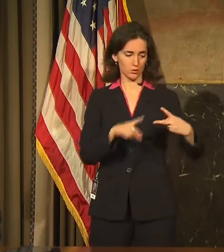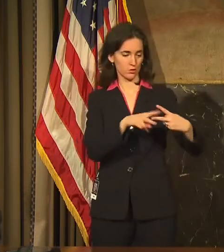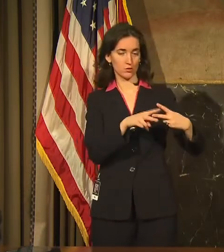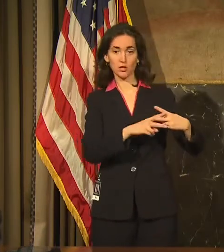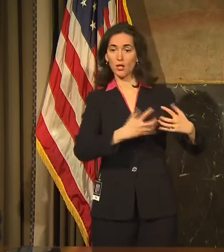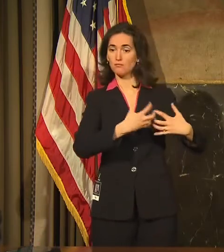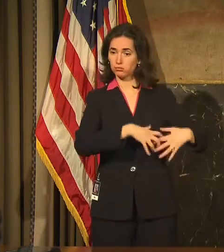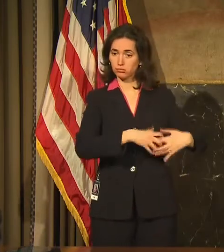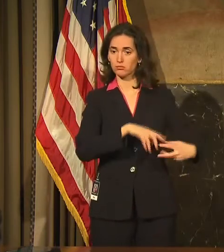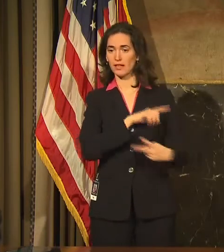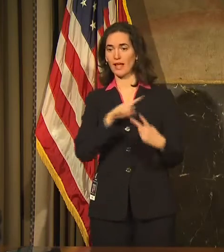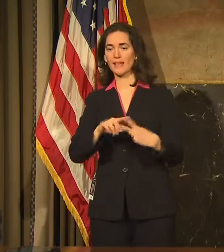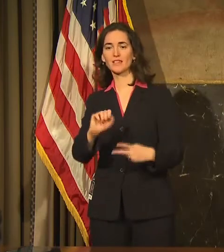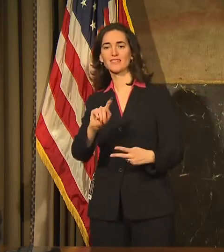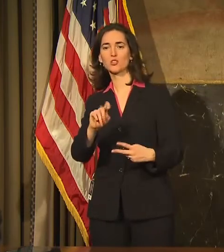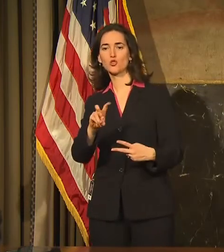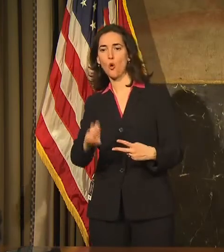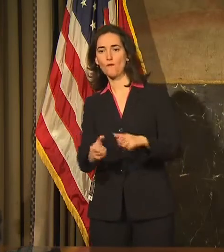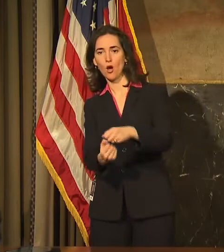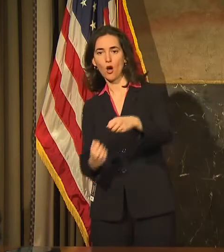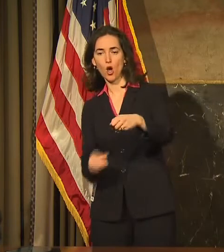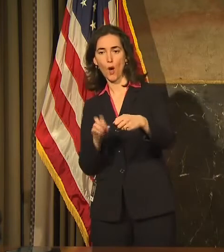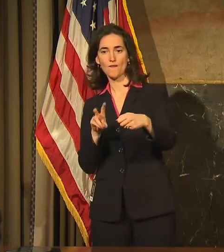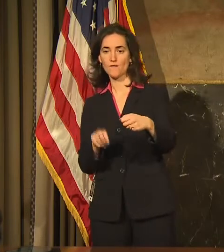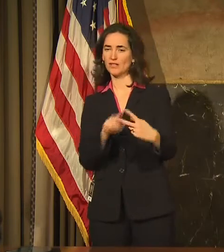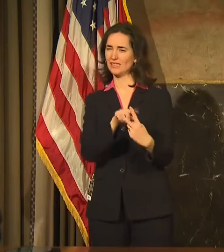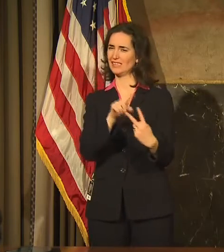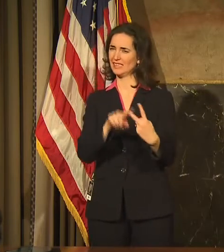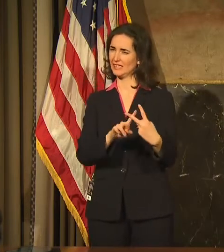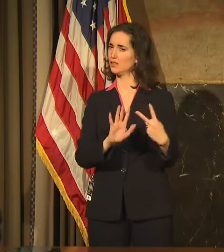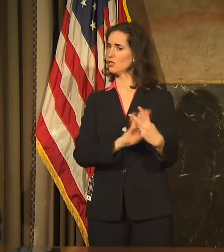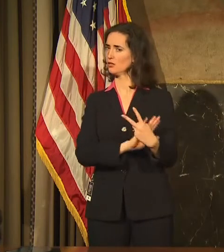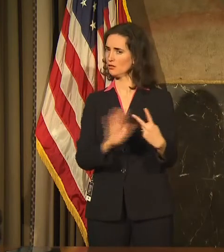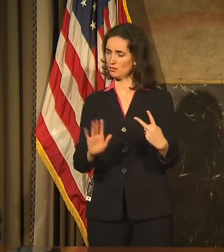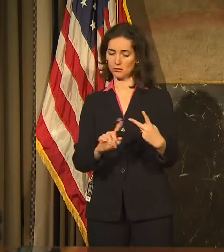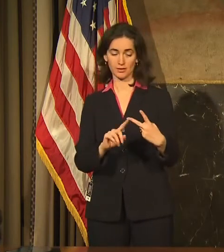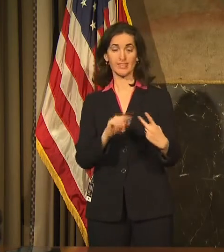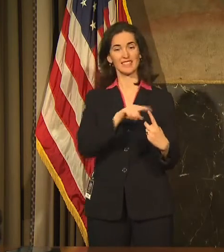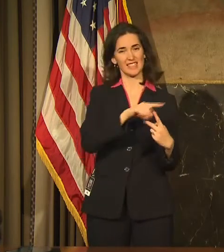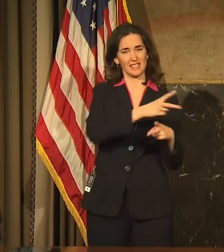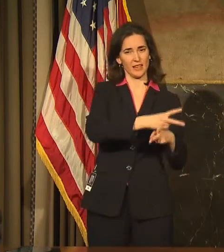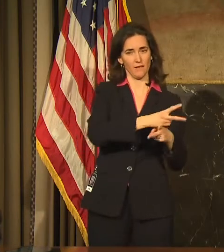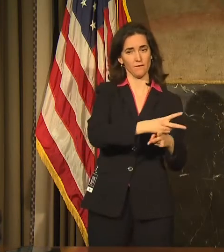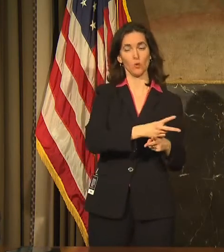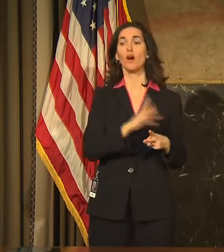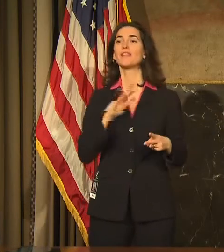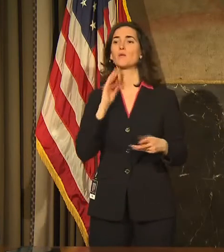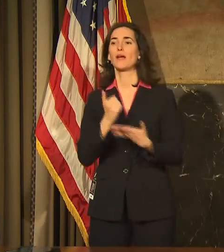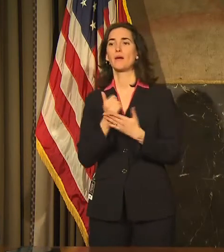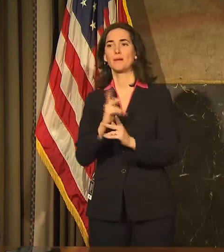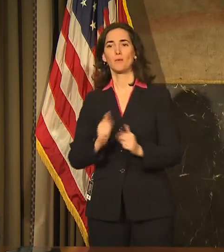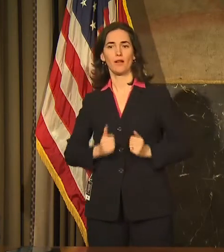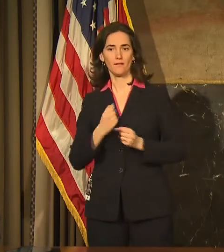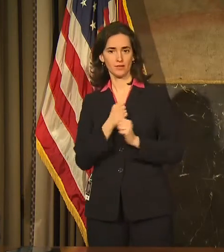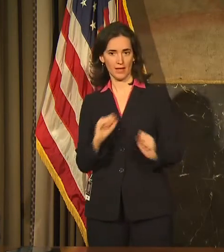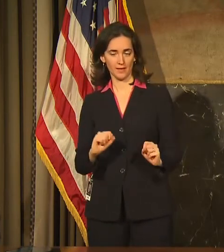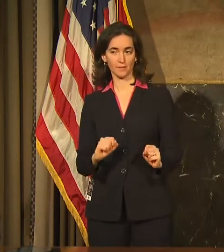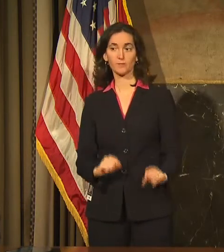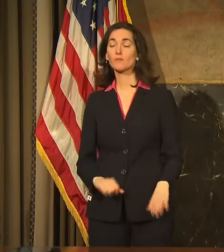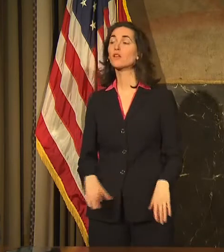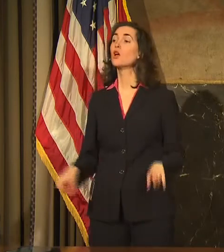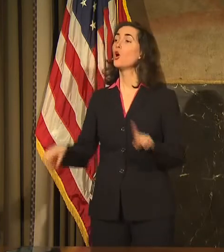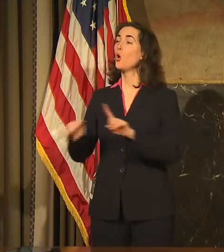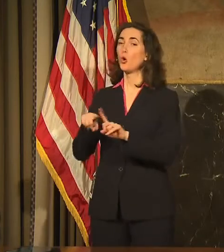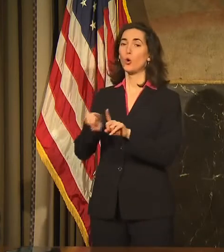even worse. Another thing I'll mention is I really, as the governor did as well, ask people, avoid traveling right